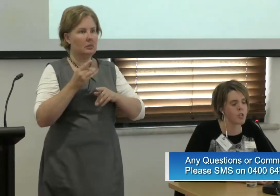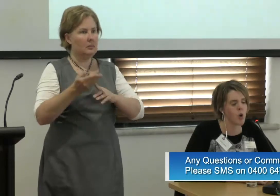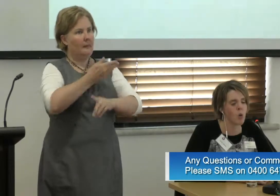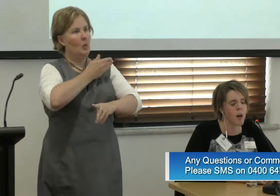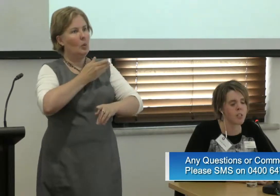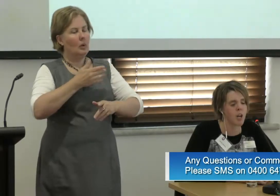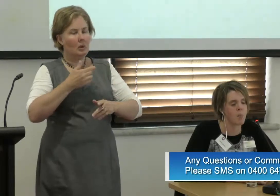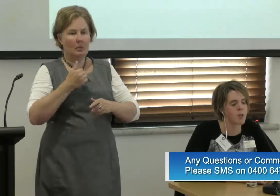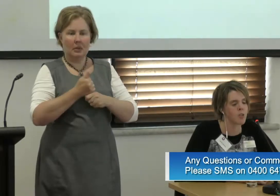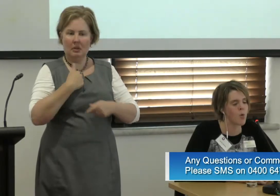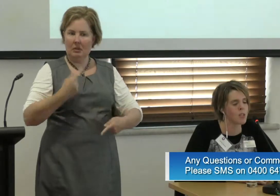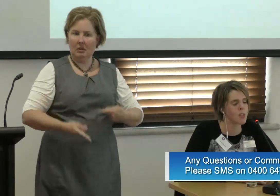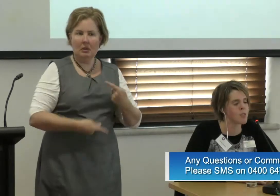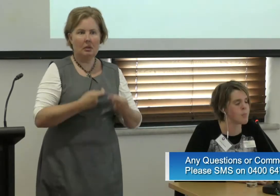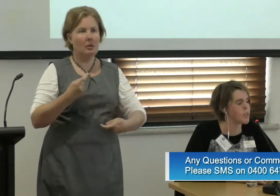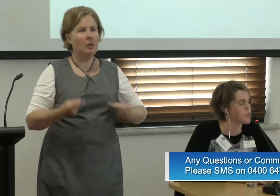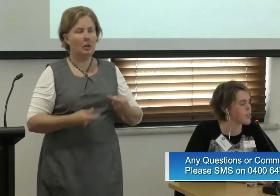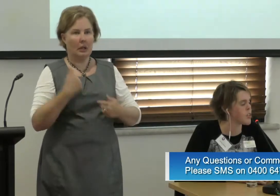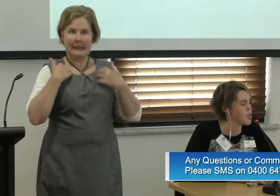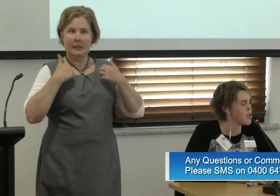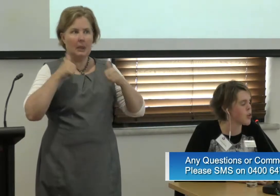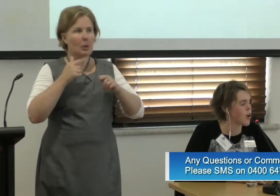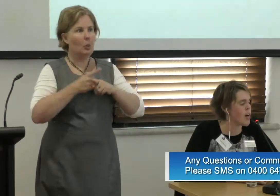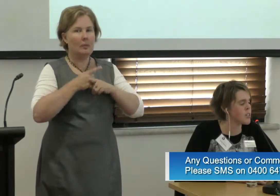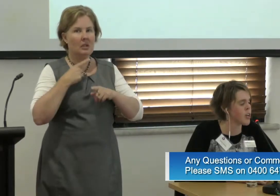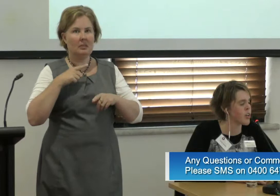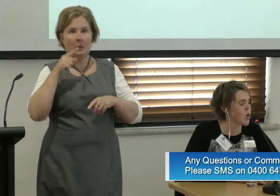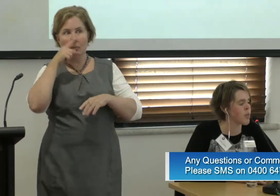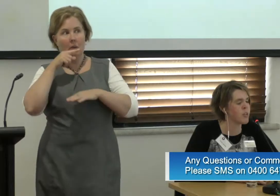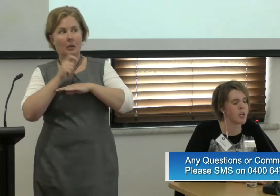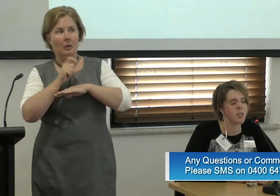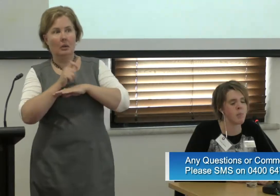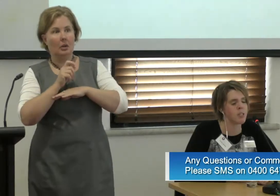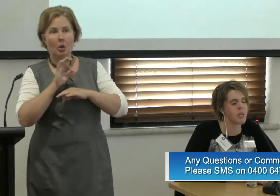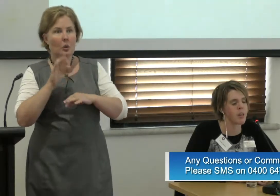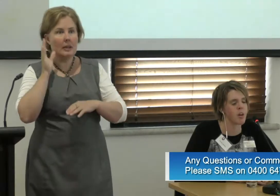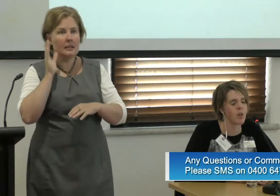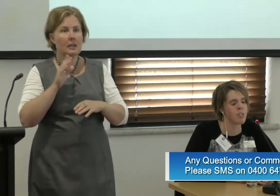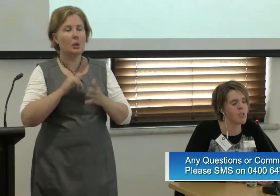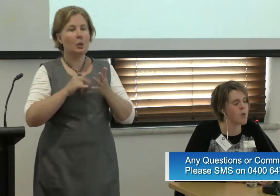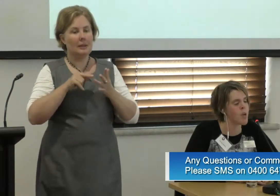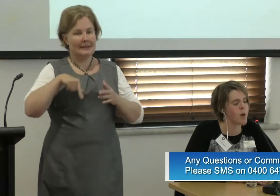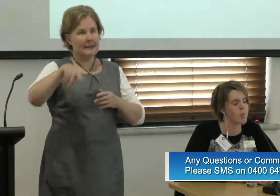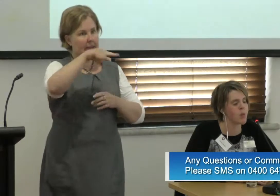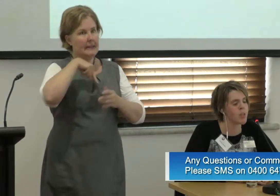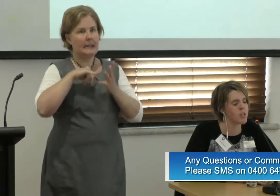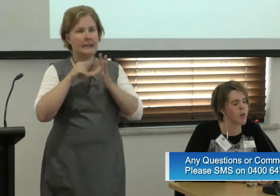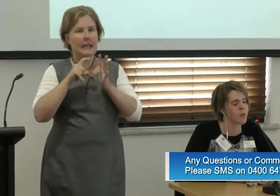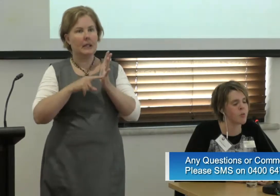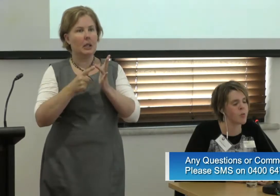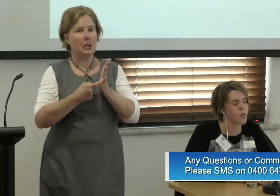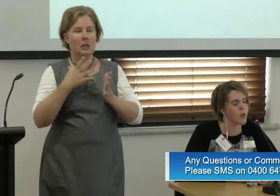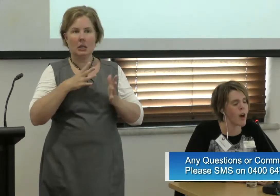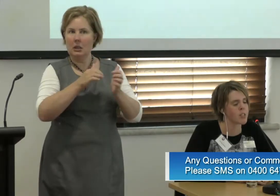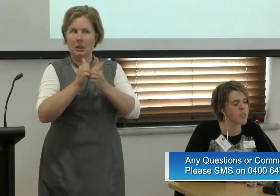just to talk about it today because no one seems to be listening. So as a sector, we really need to band together. There are so many people that are just going to